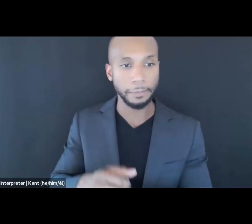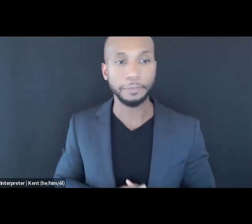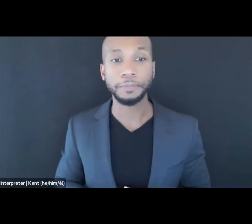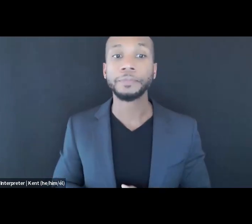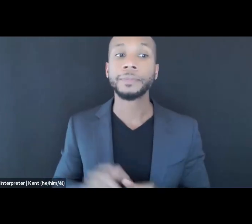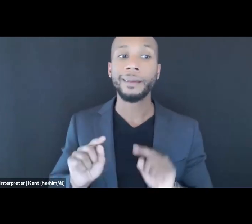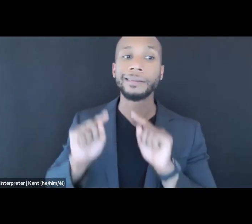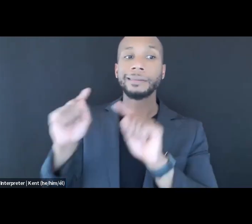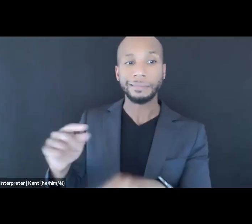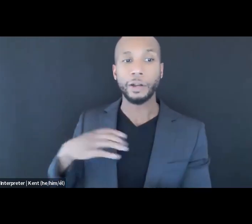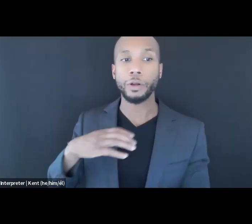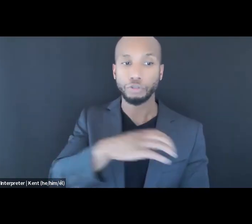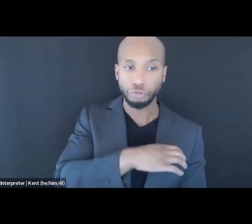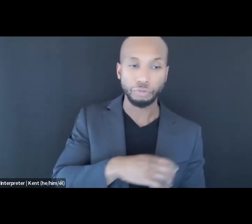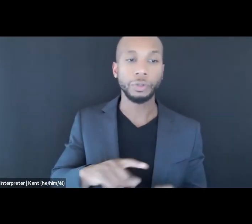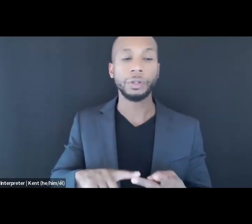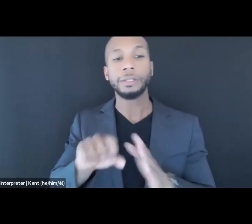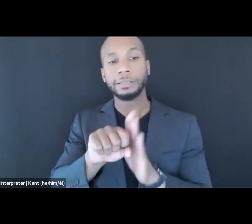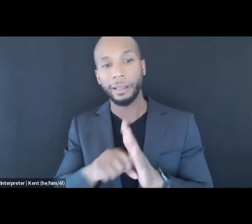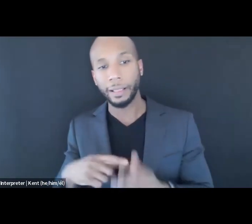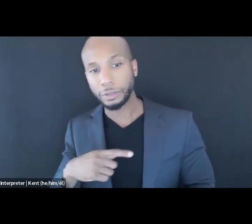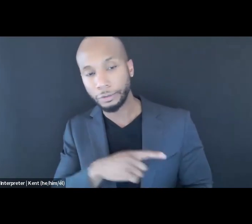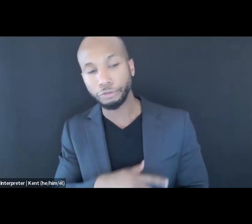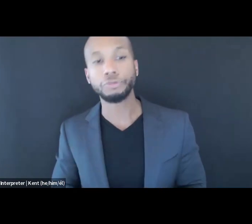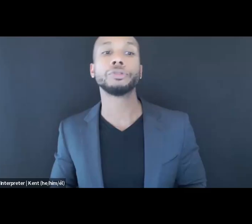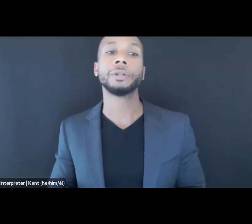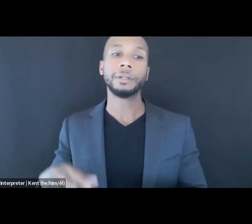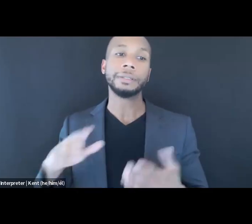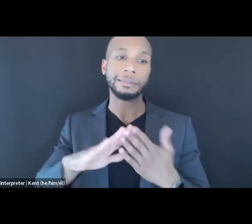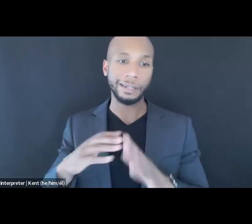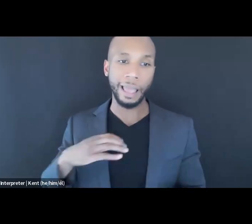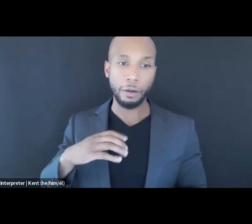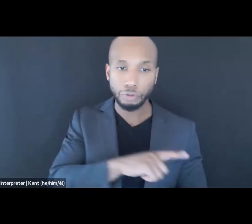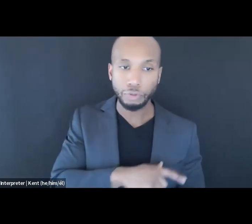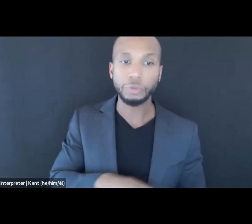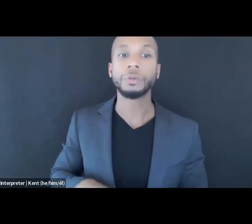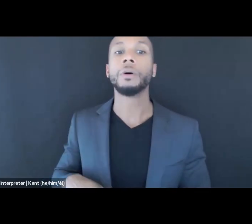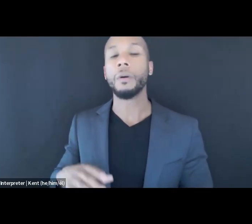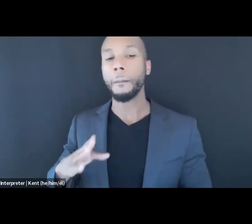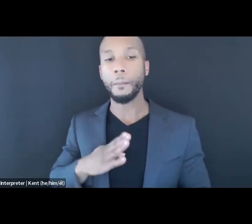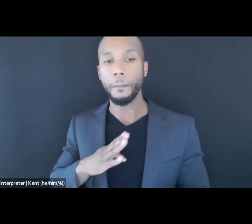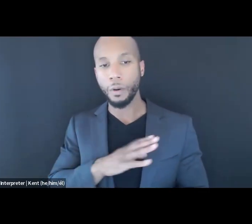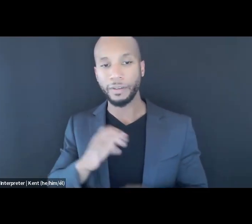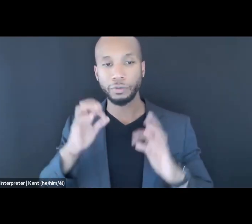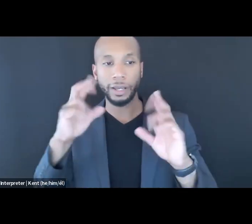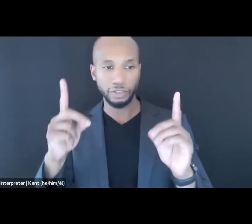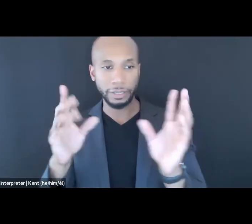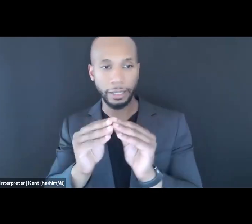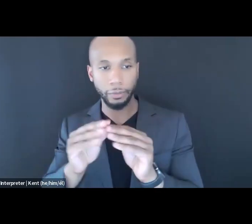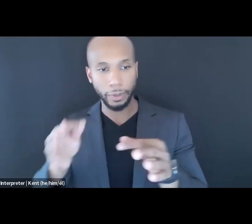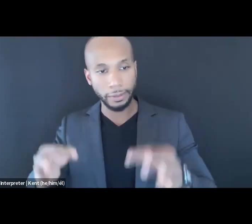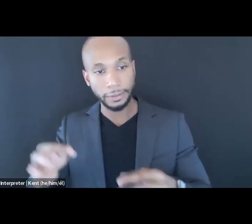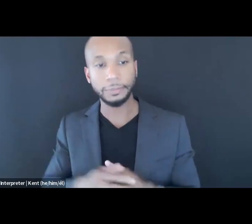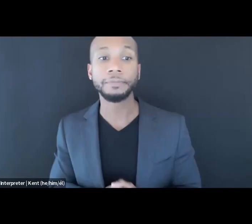congressional, state legislature, city council, or board of education hearings. Stand